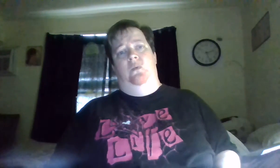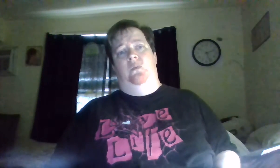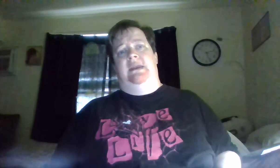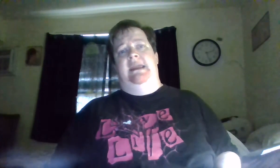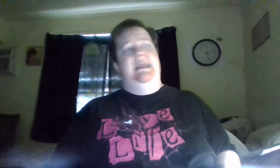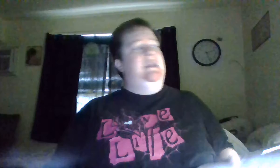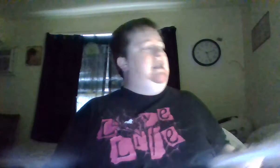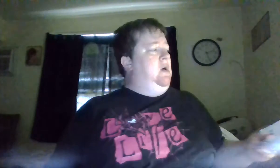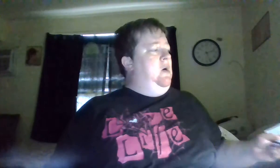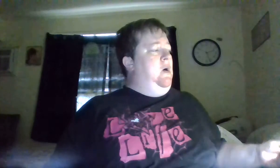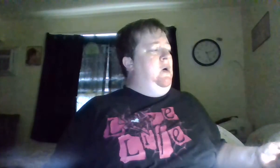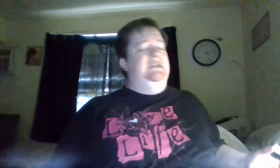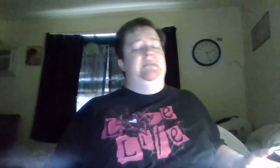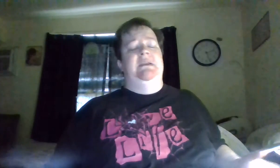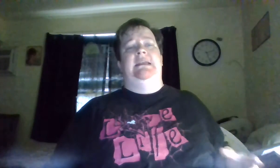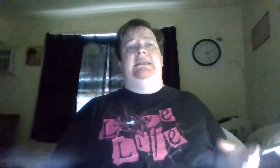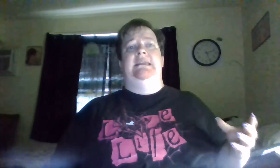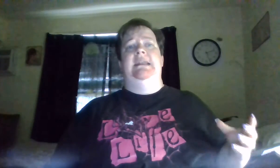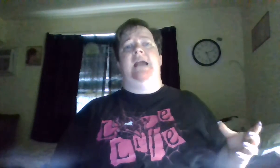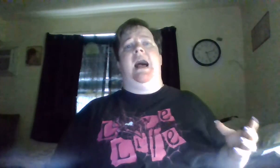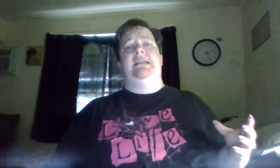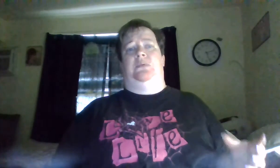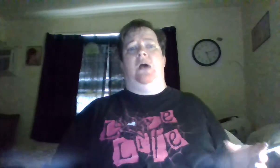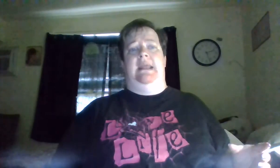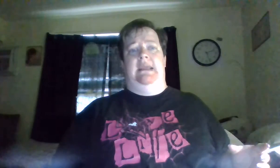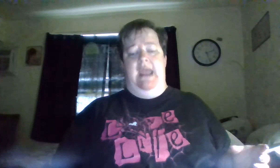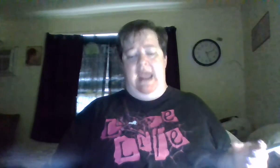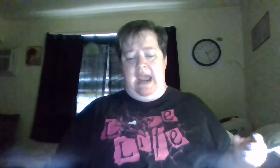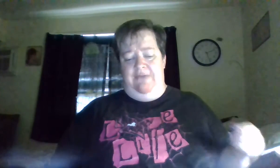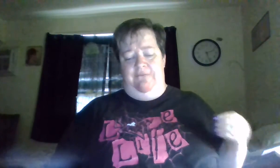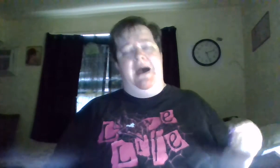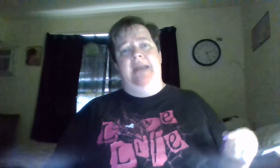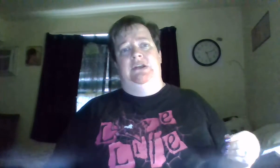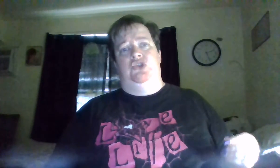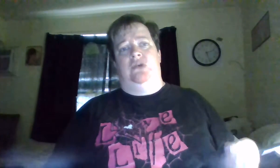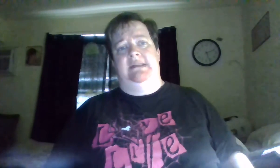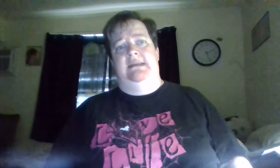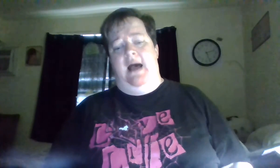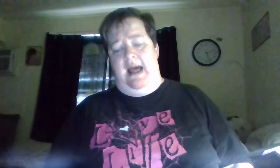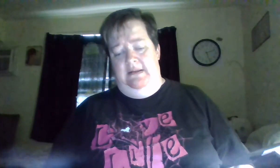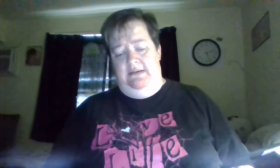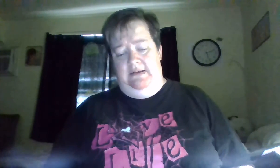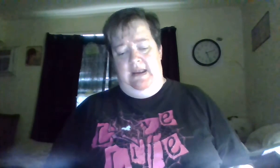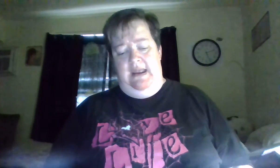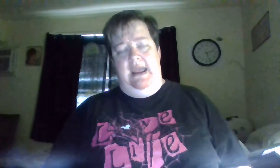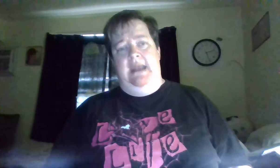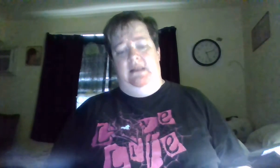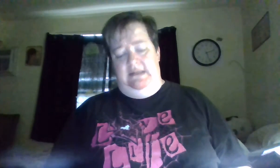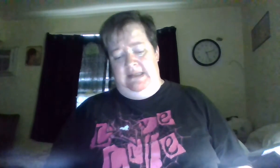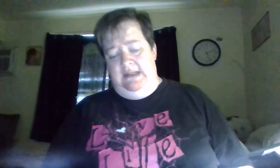where Gideon ultimately needed God's prodding, and he finally trusted God, and he listened to